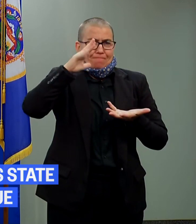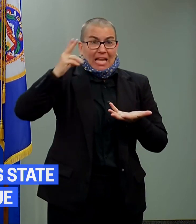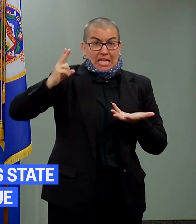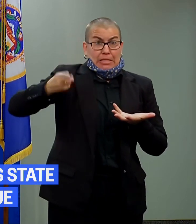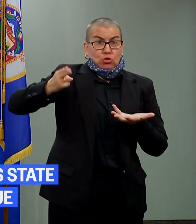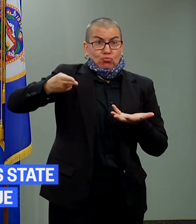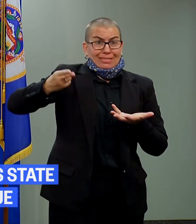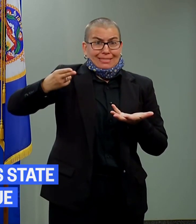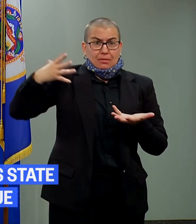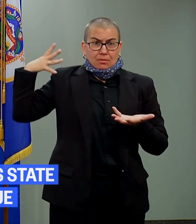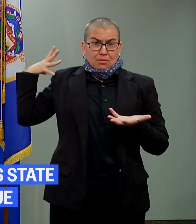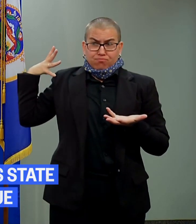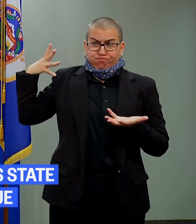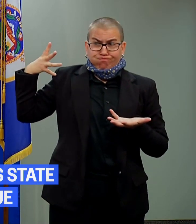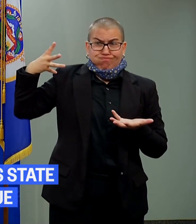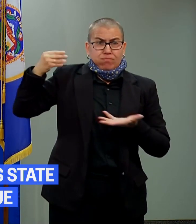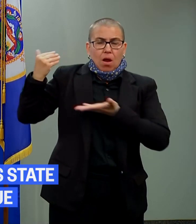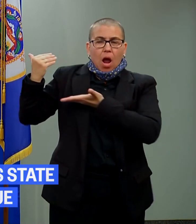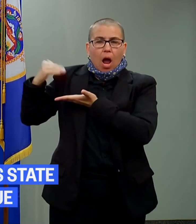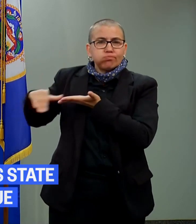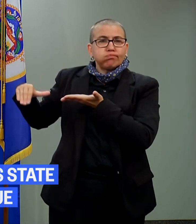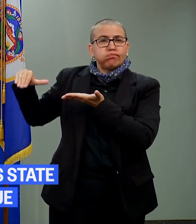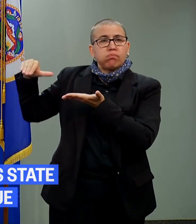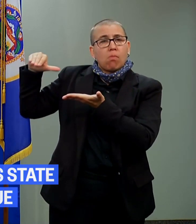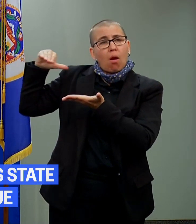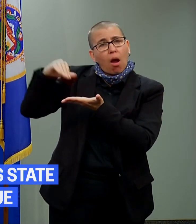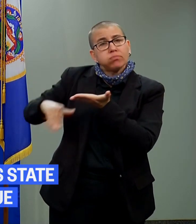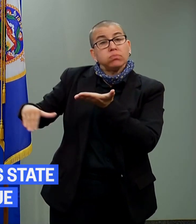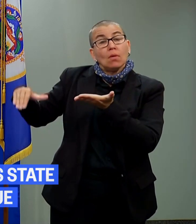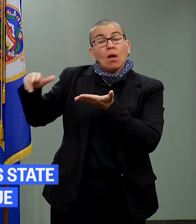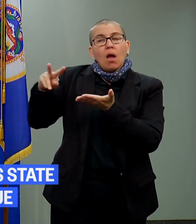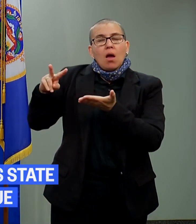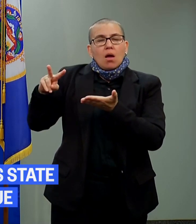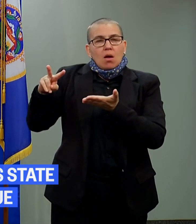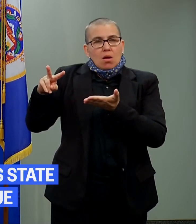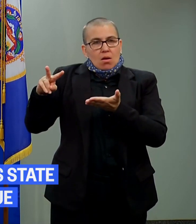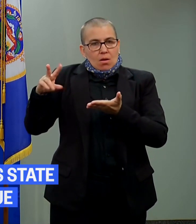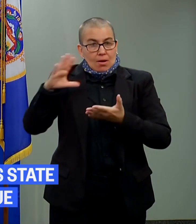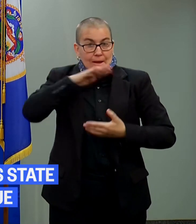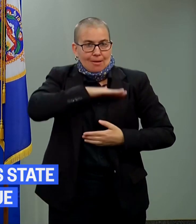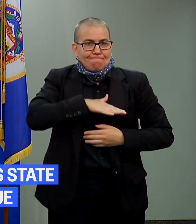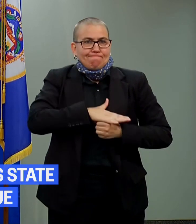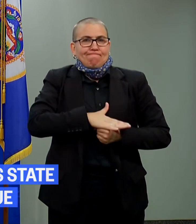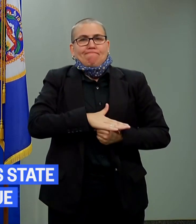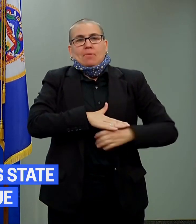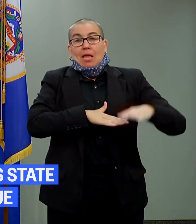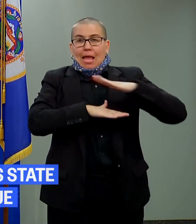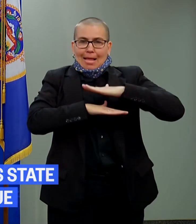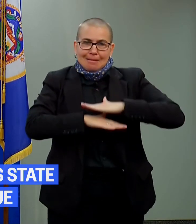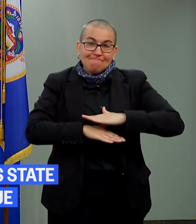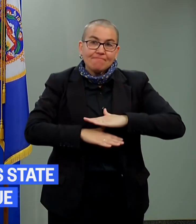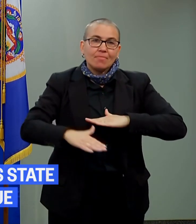trend that could make us feel confident and secure that